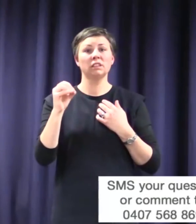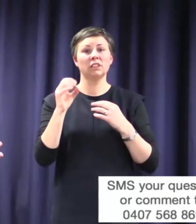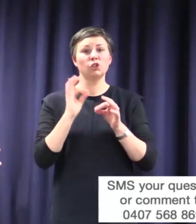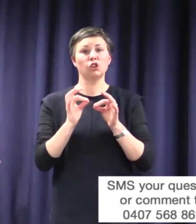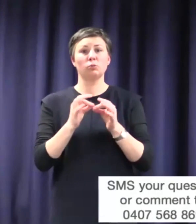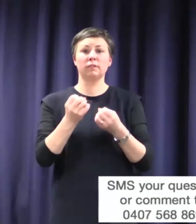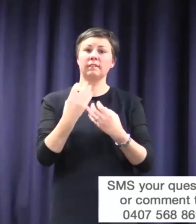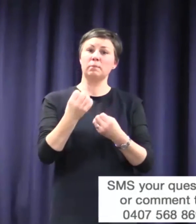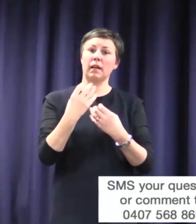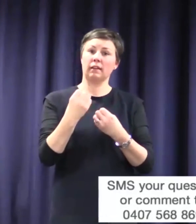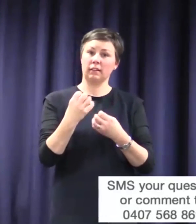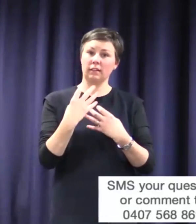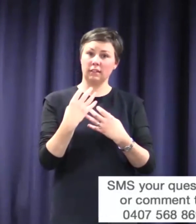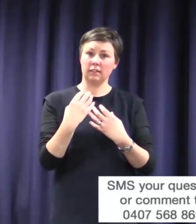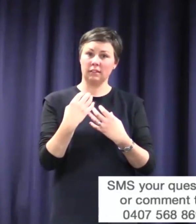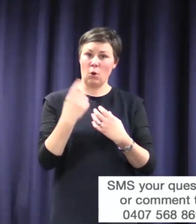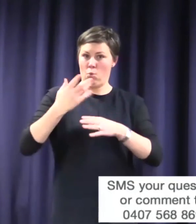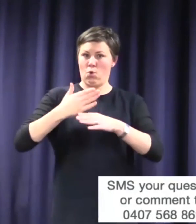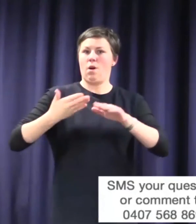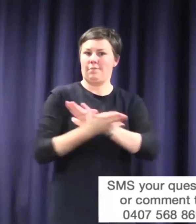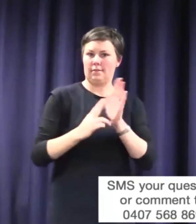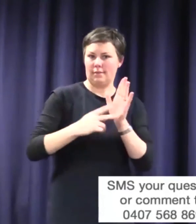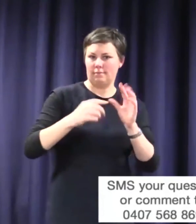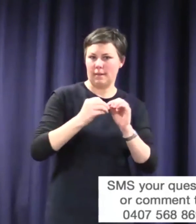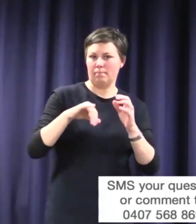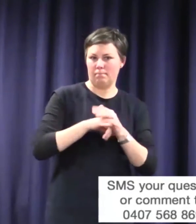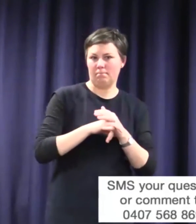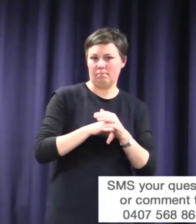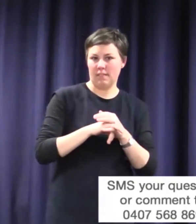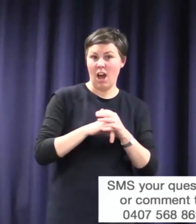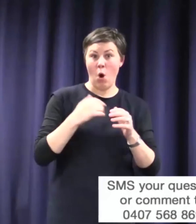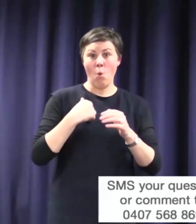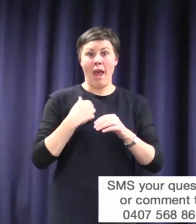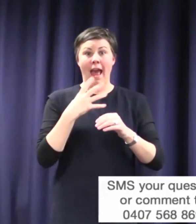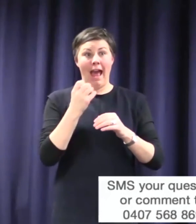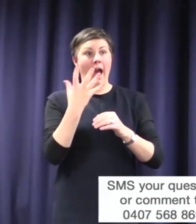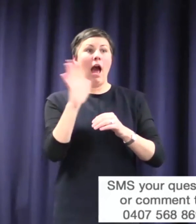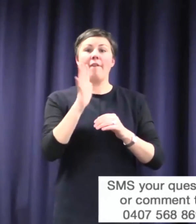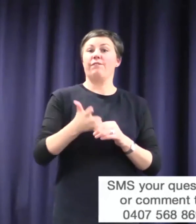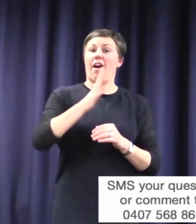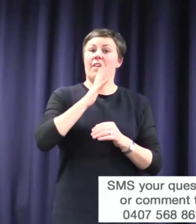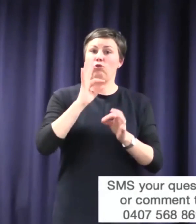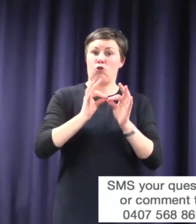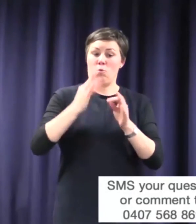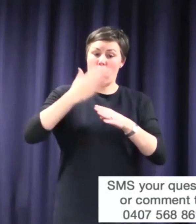interpreters when we employ on a casual basis around 500. So